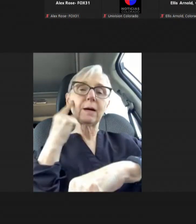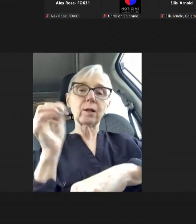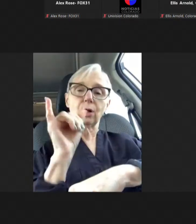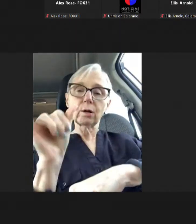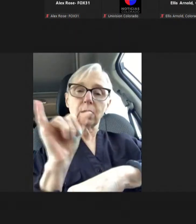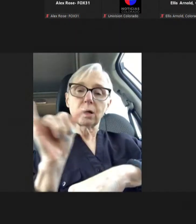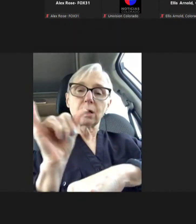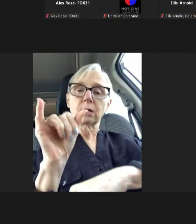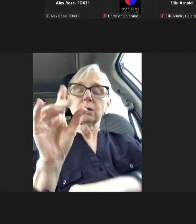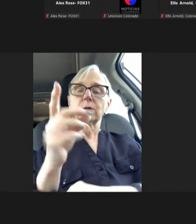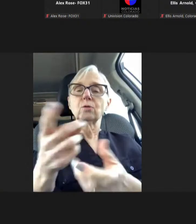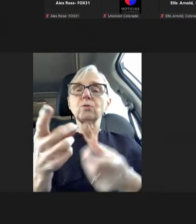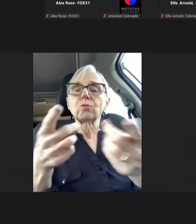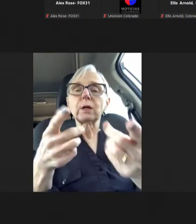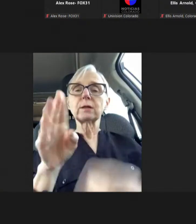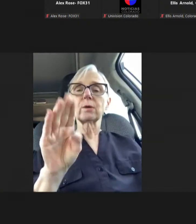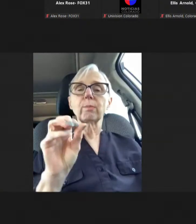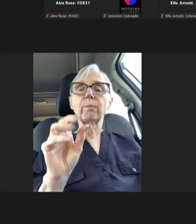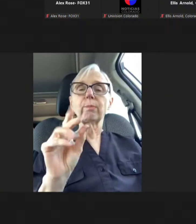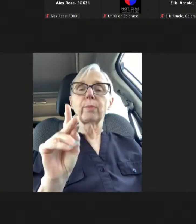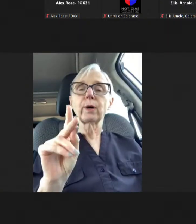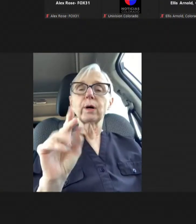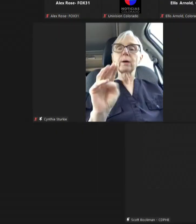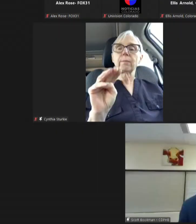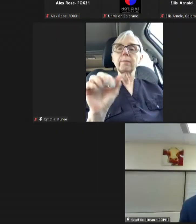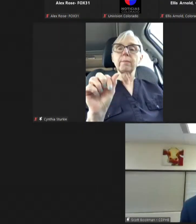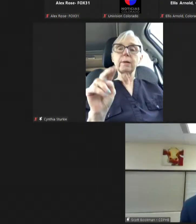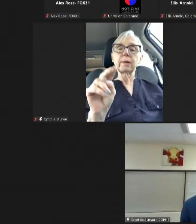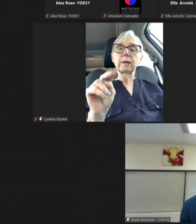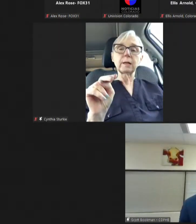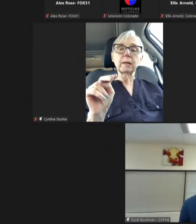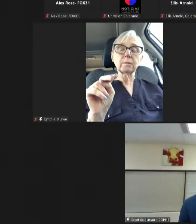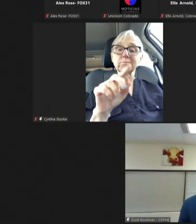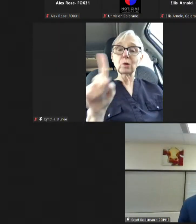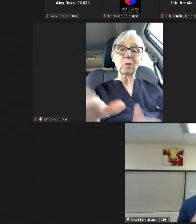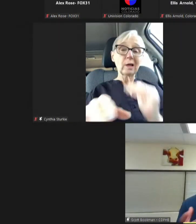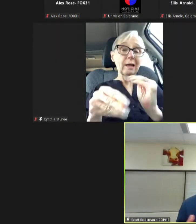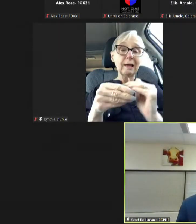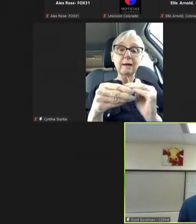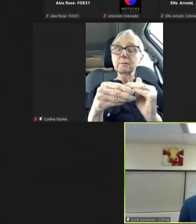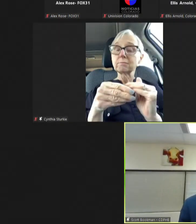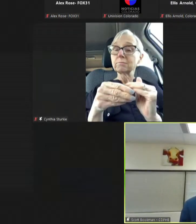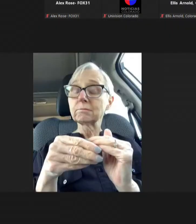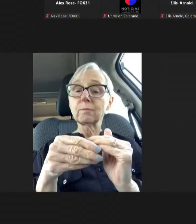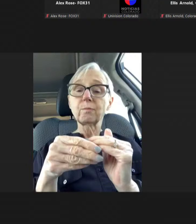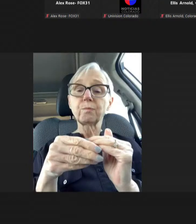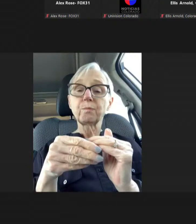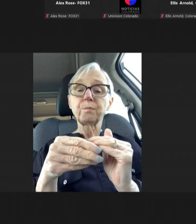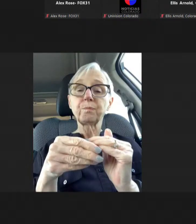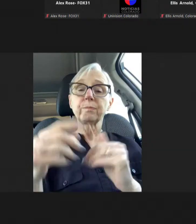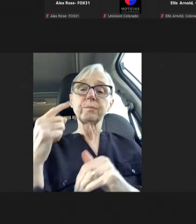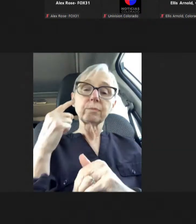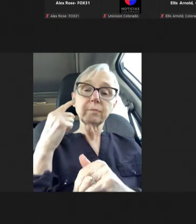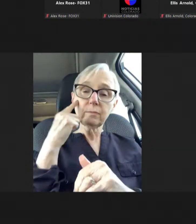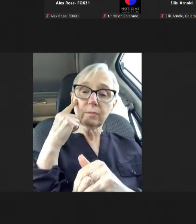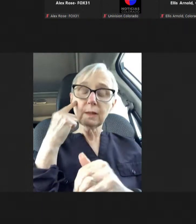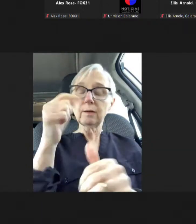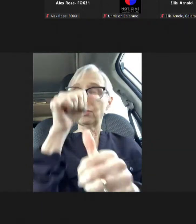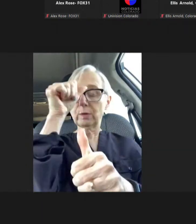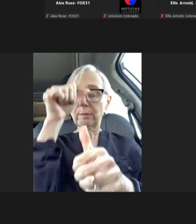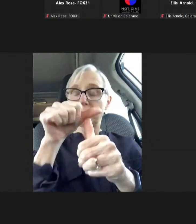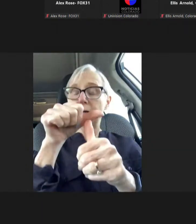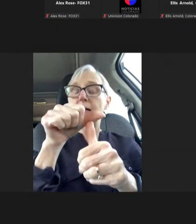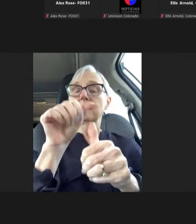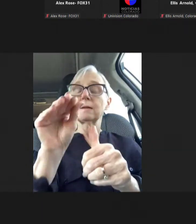you'd want to add to that about the experience of our hospitals right now? I think I would just, remind the public that